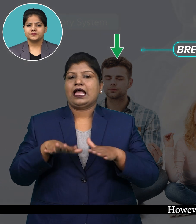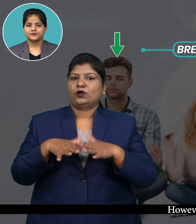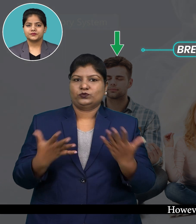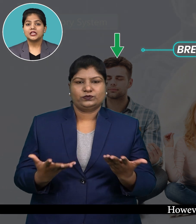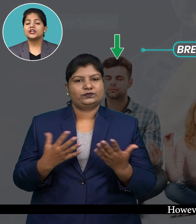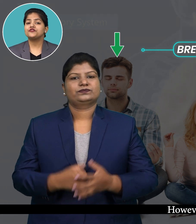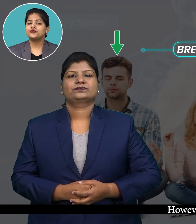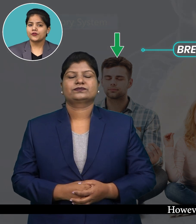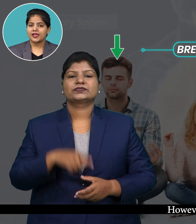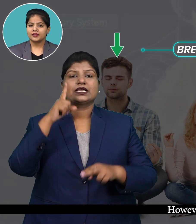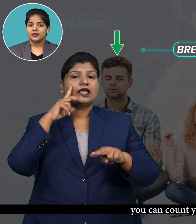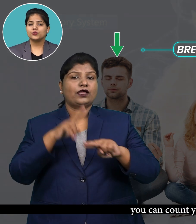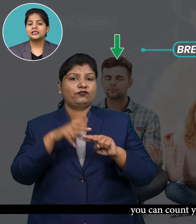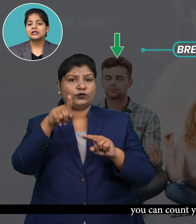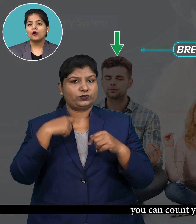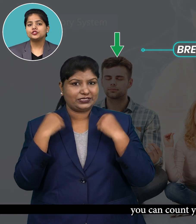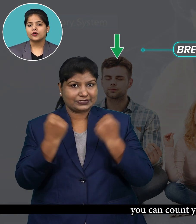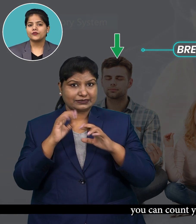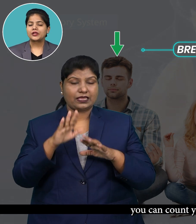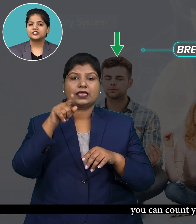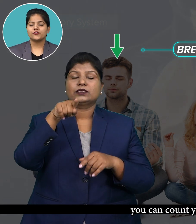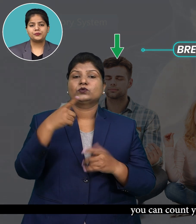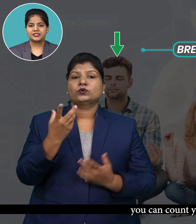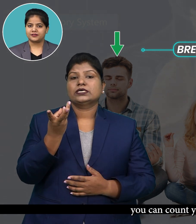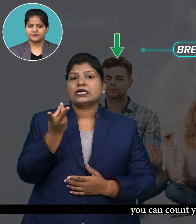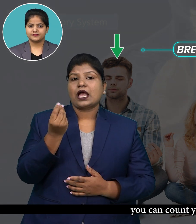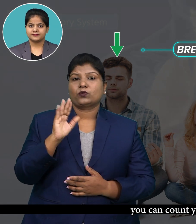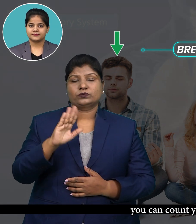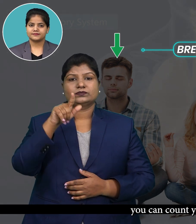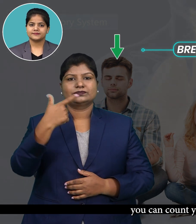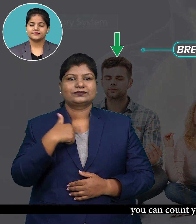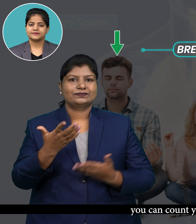However, if you try, you can count your rate of breathing.